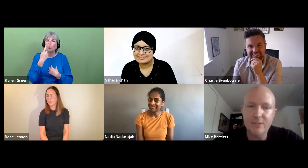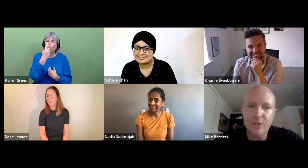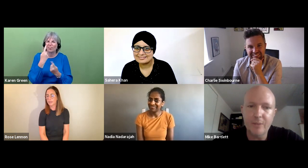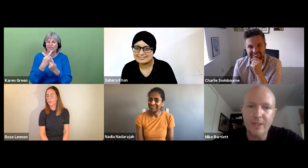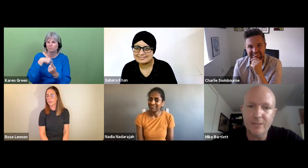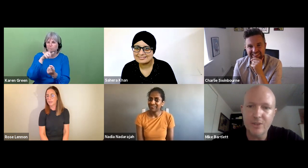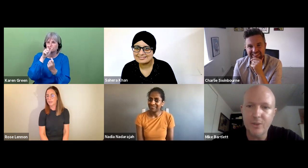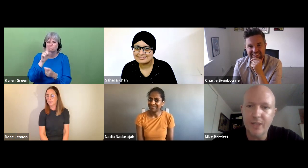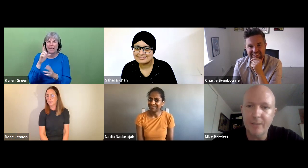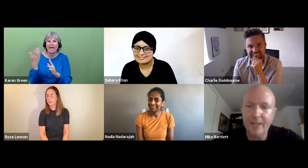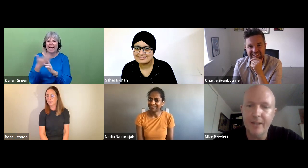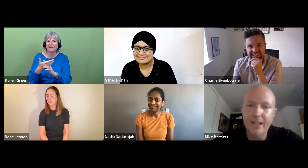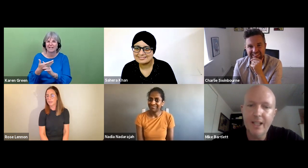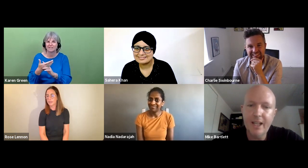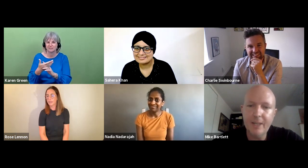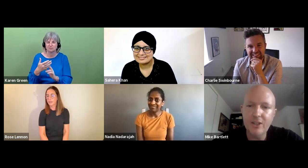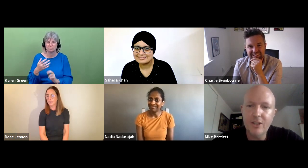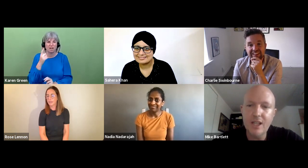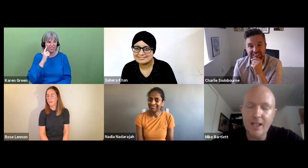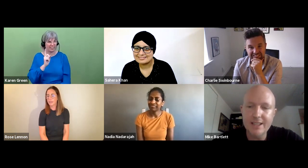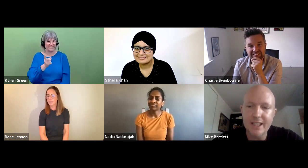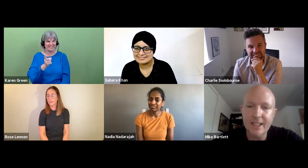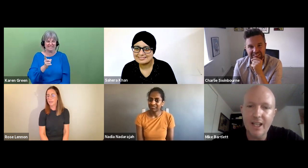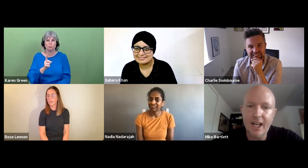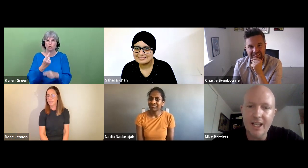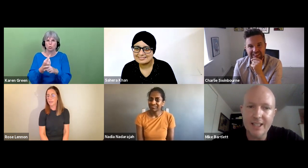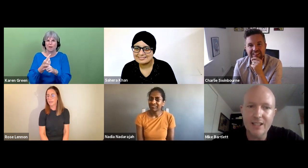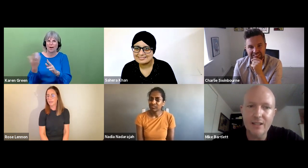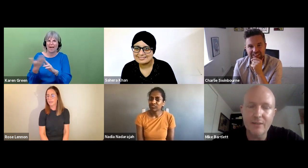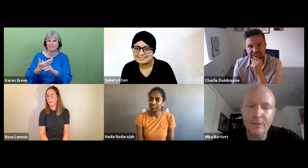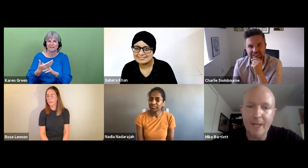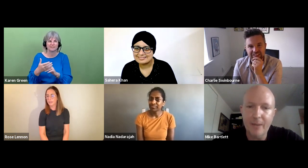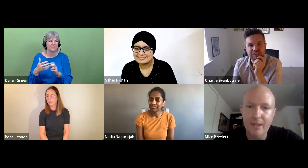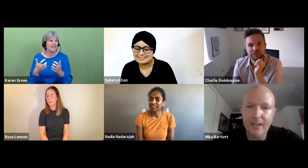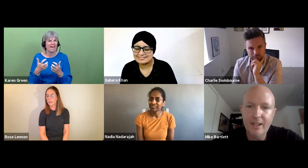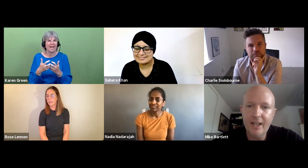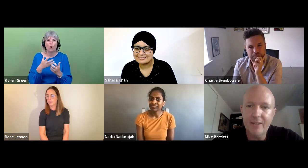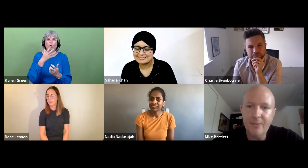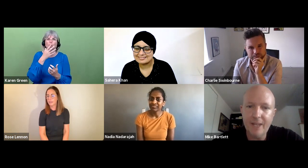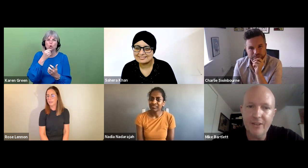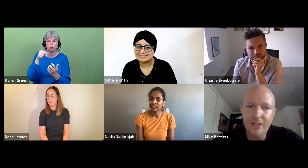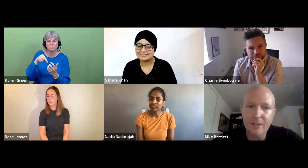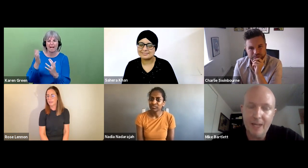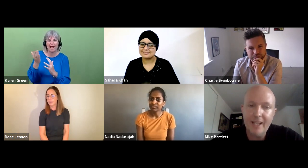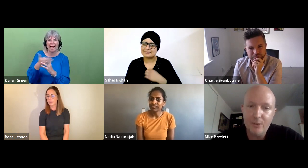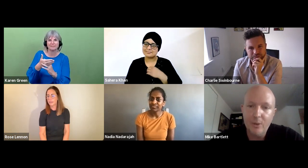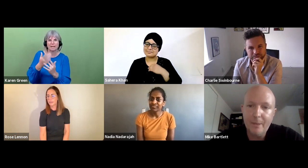the production was talking about, and about utilizing access for power, and the play is all